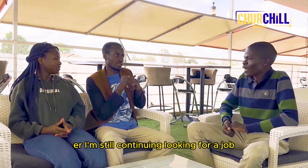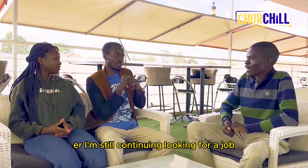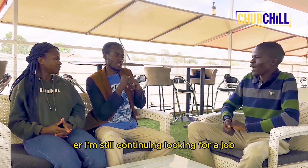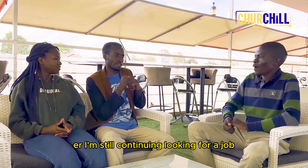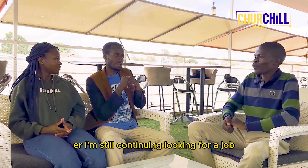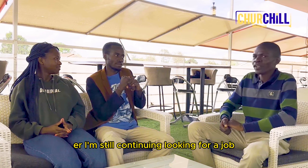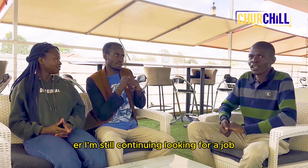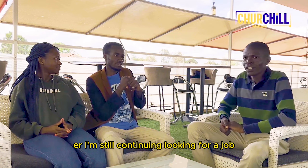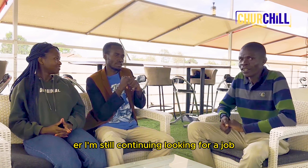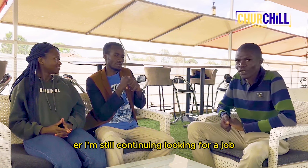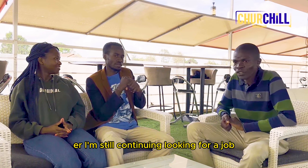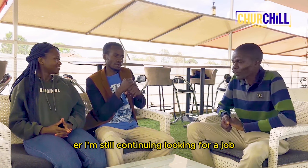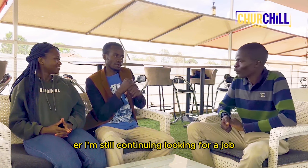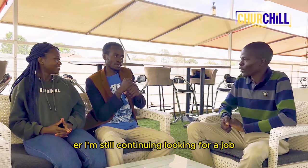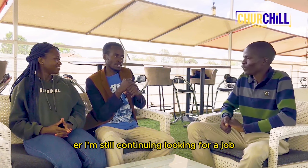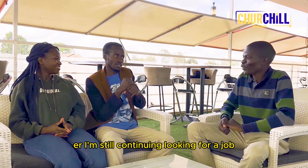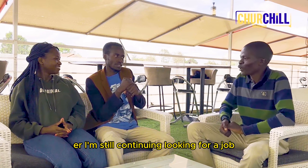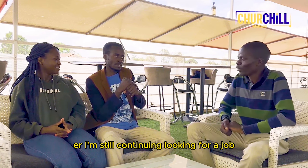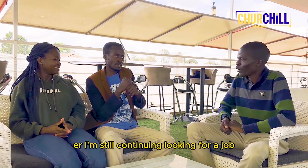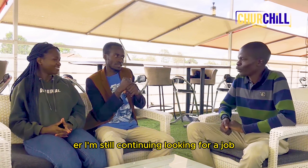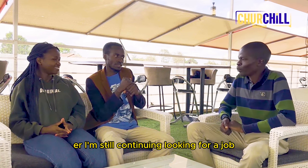I am still continuing looking for a job.